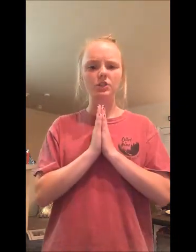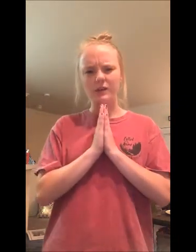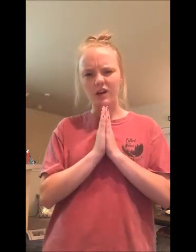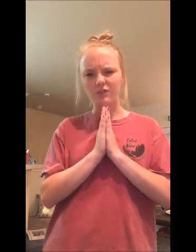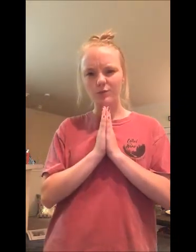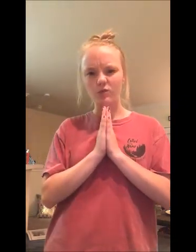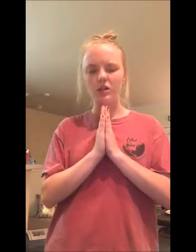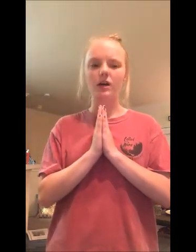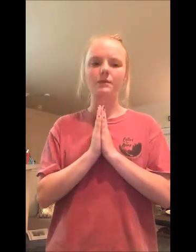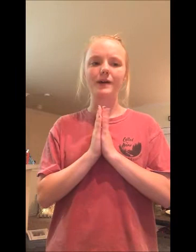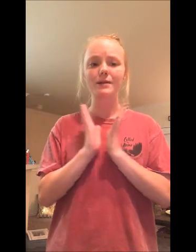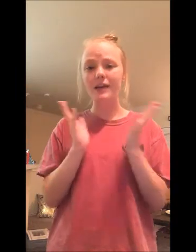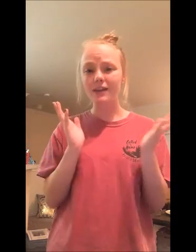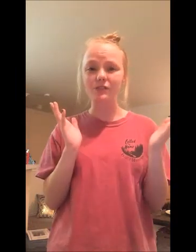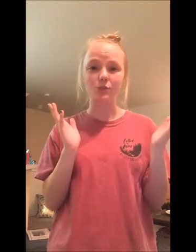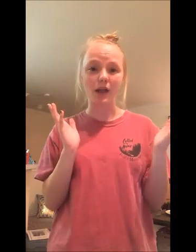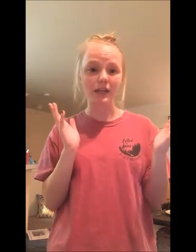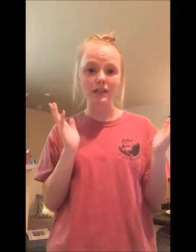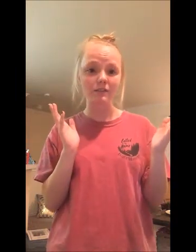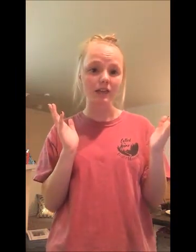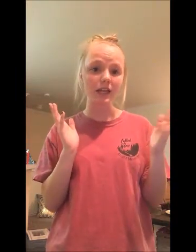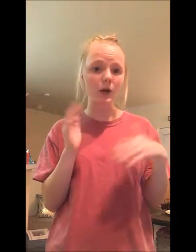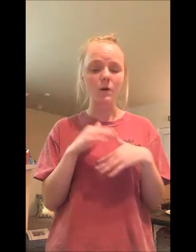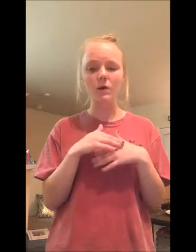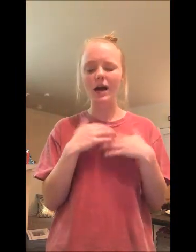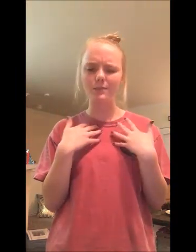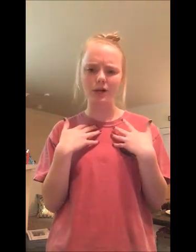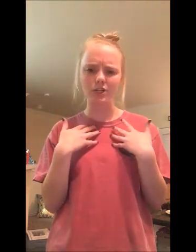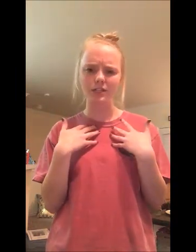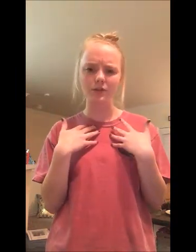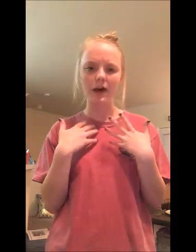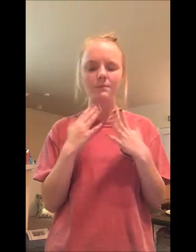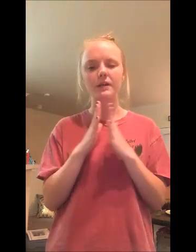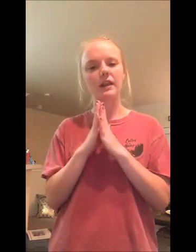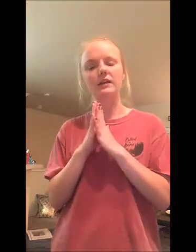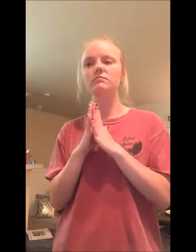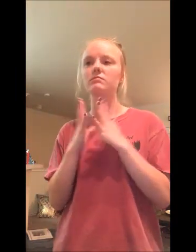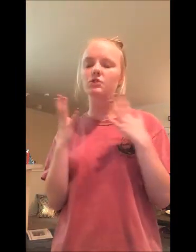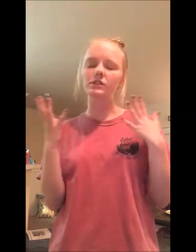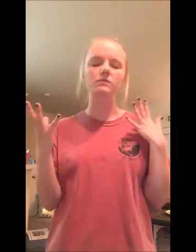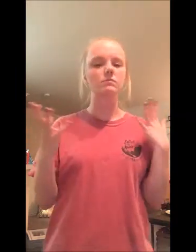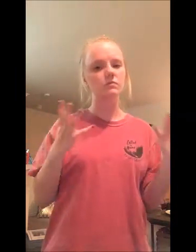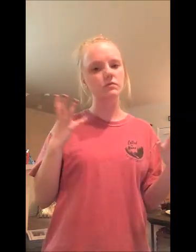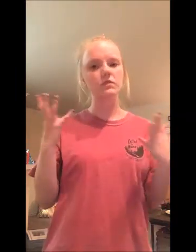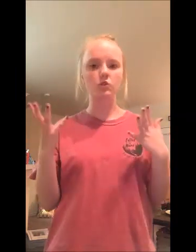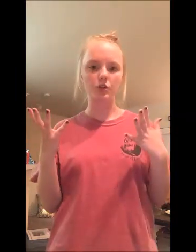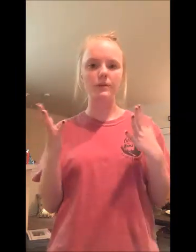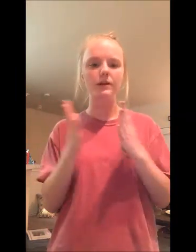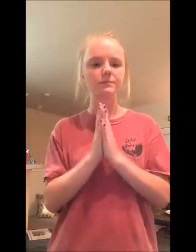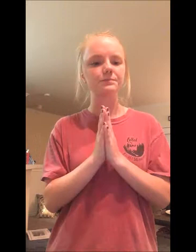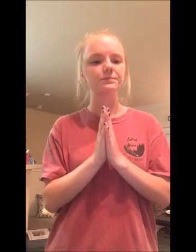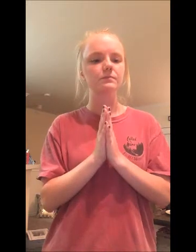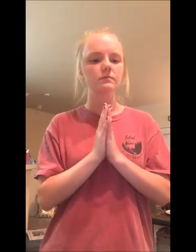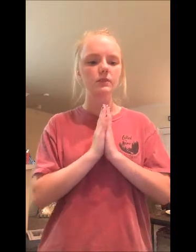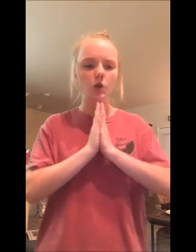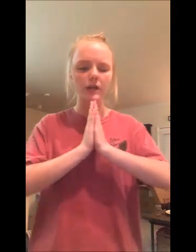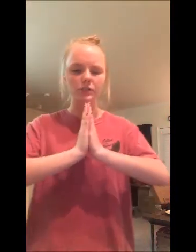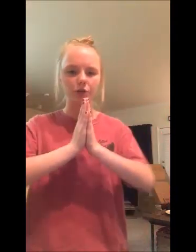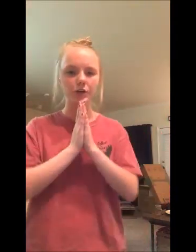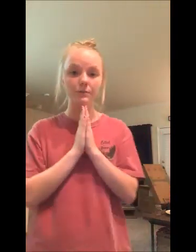be comfortable. I'm kind of swaying in the video. I apologize for that, but like, just feel good about it. Okay, so you're in